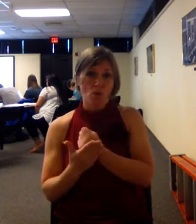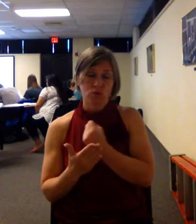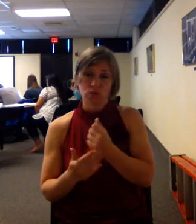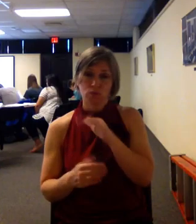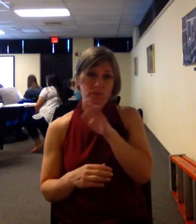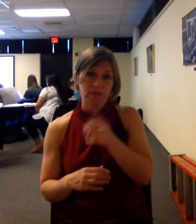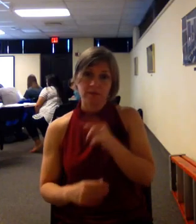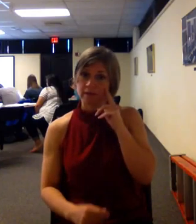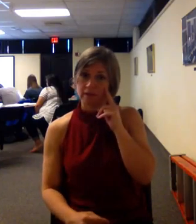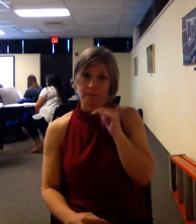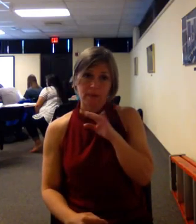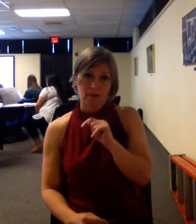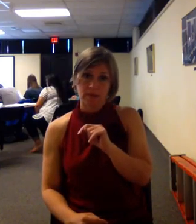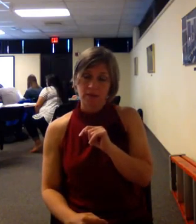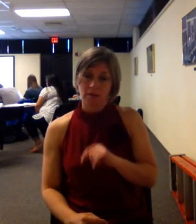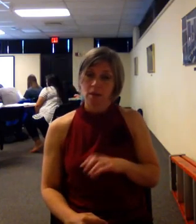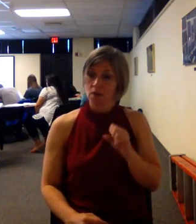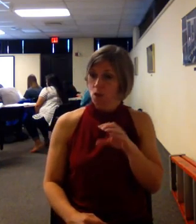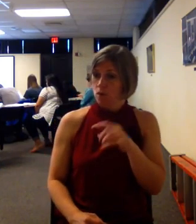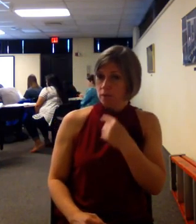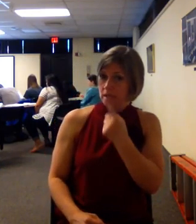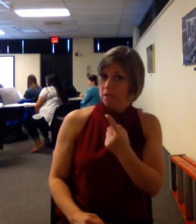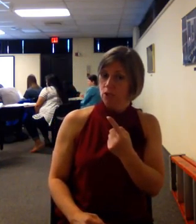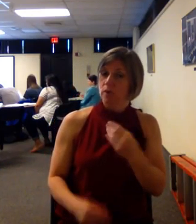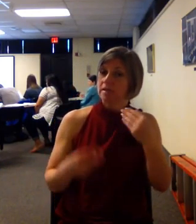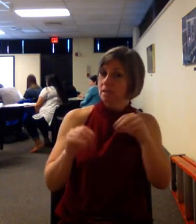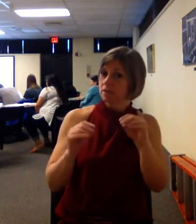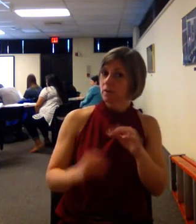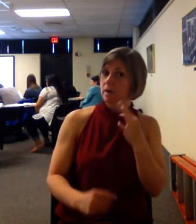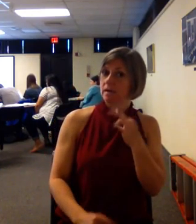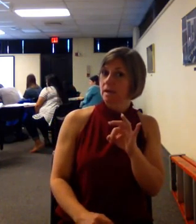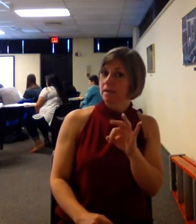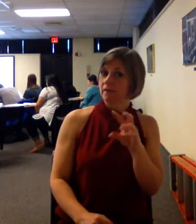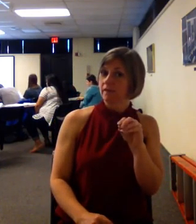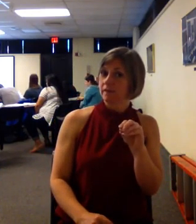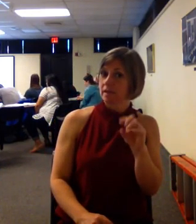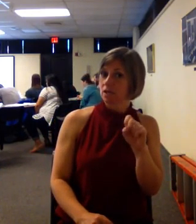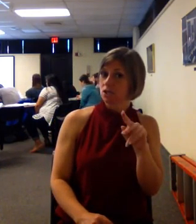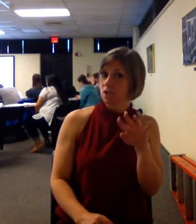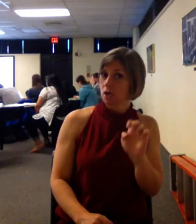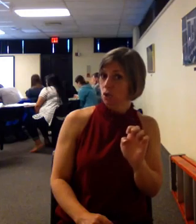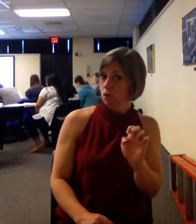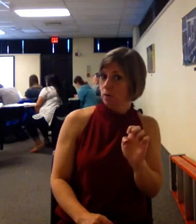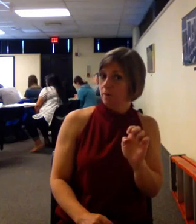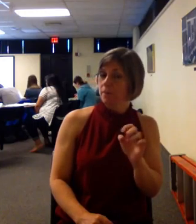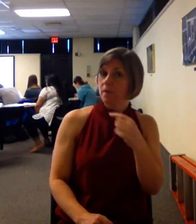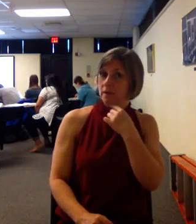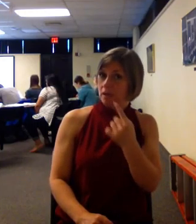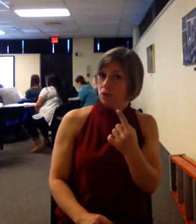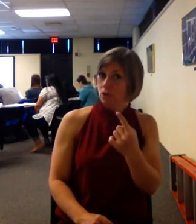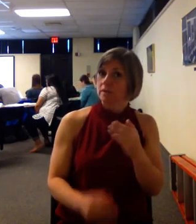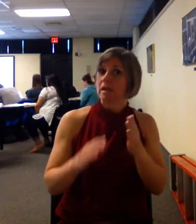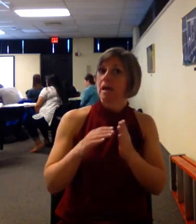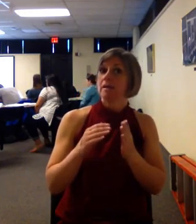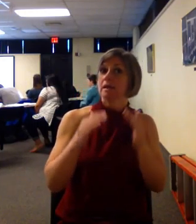E. So they're telling you that it sells for $19.50 a share. They're telling you that the next expected dividend